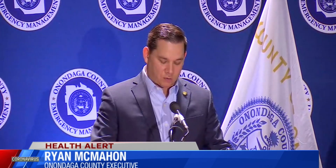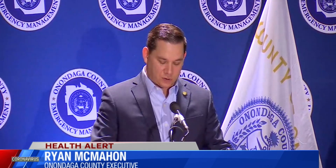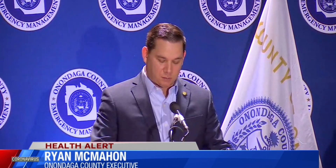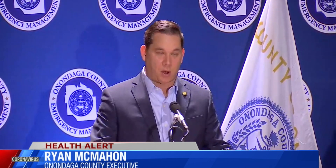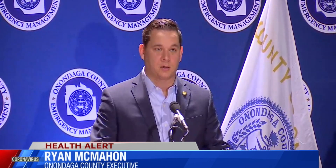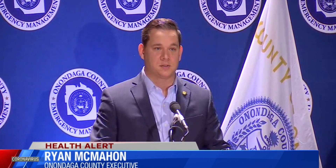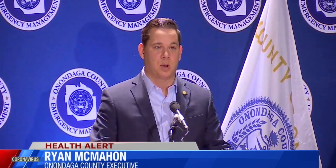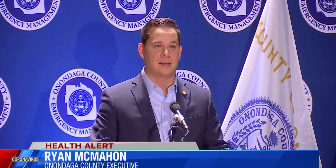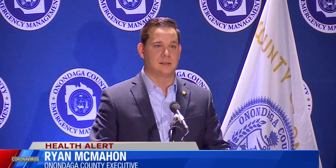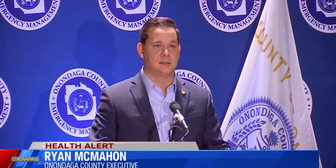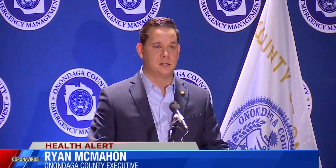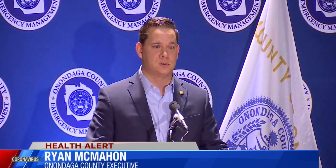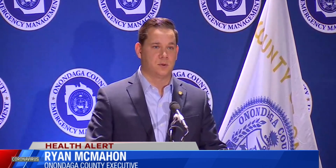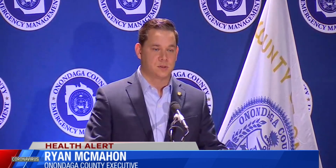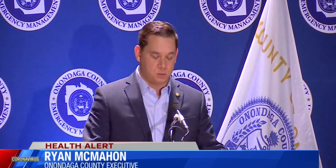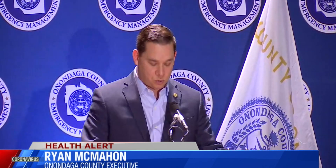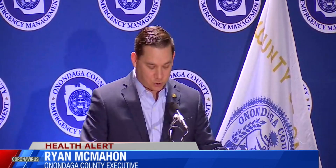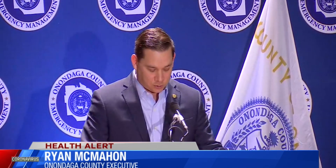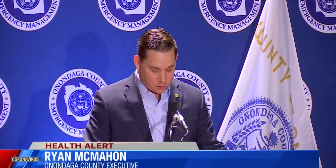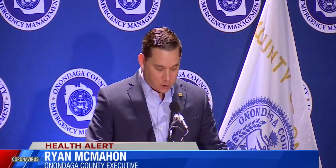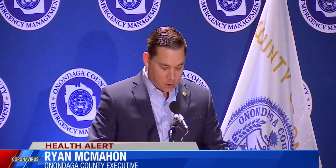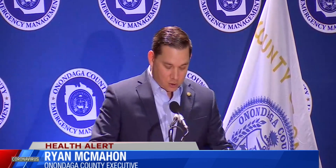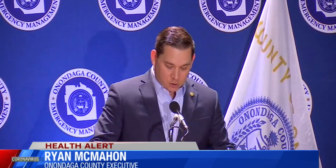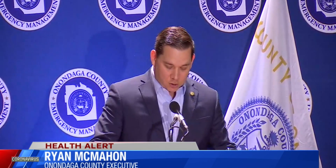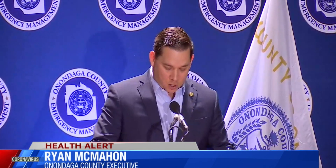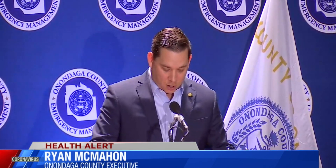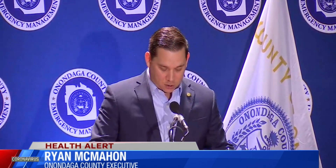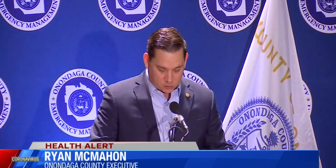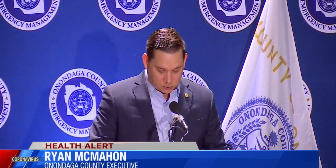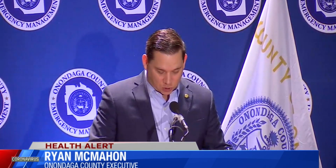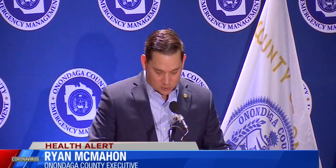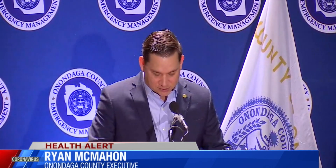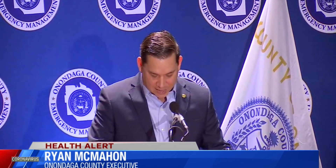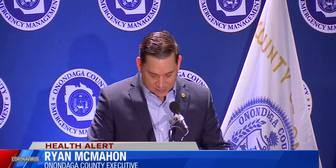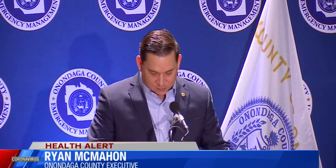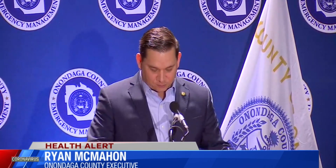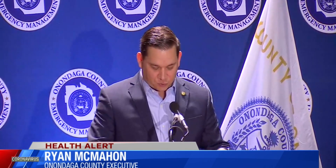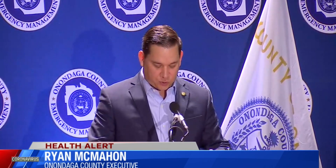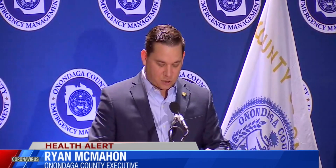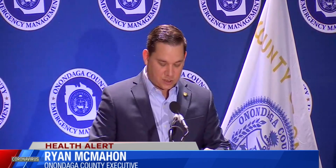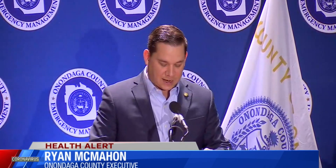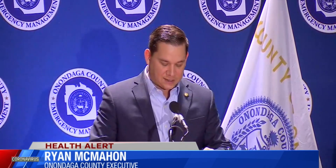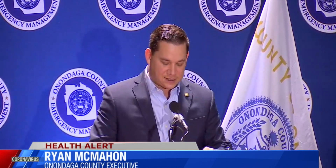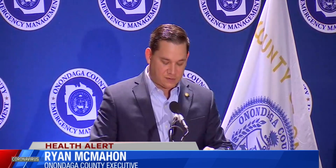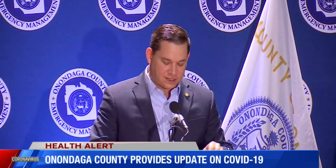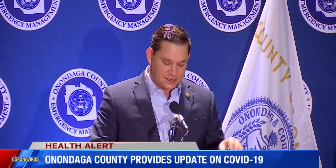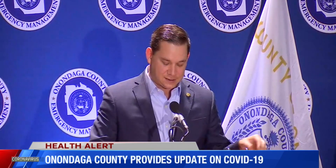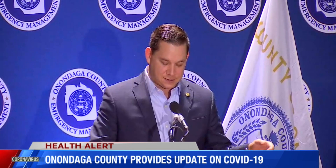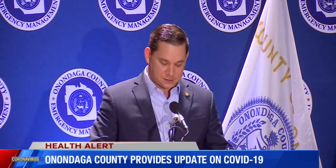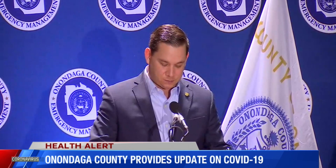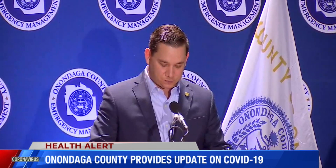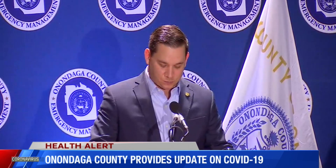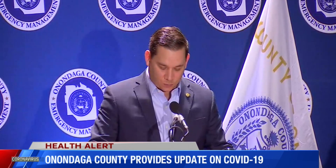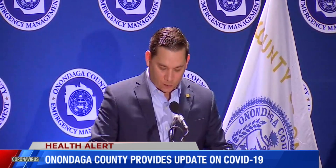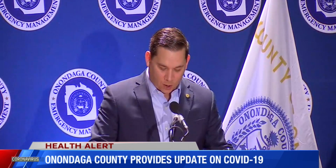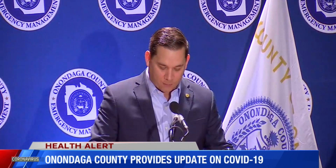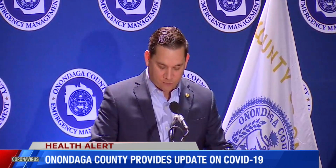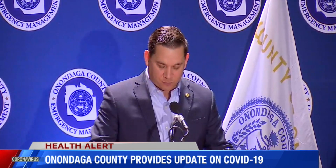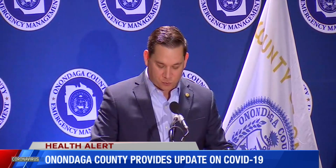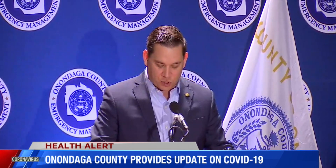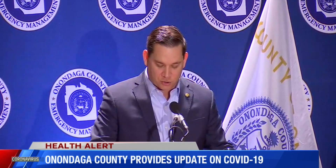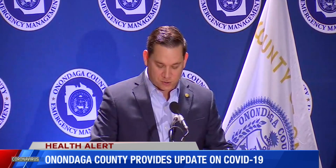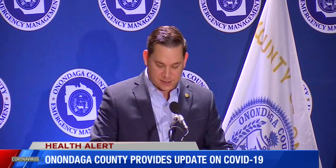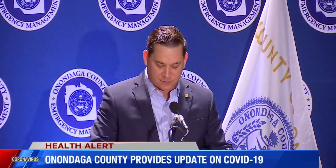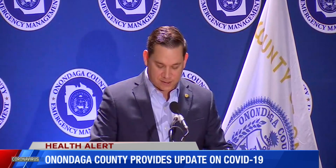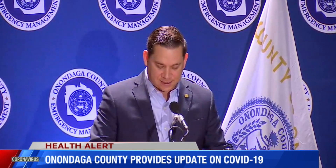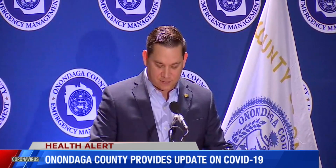the starving part of this process is for this community. Current stats, 397 cases, up